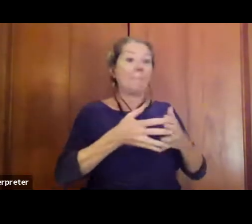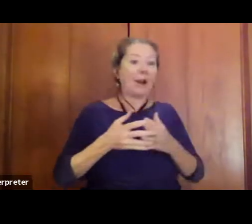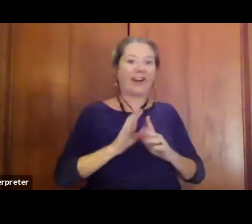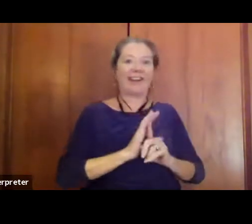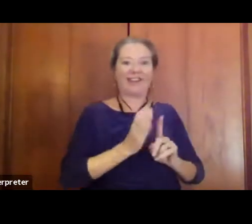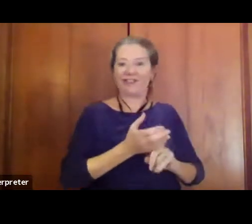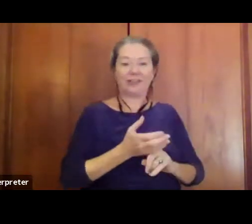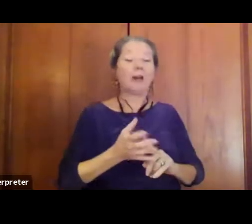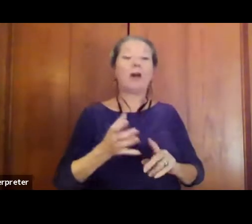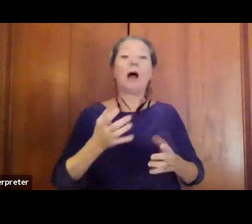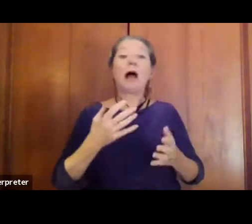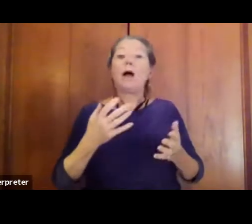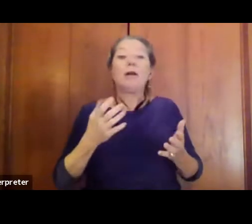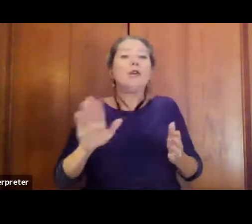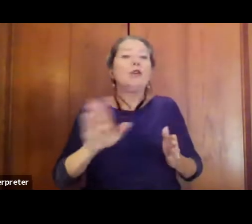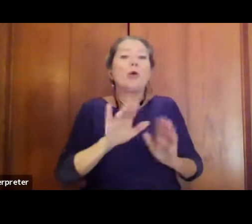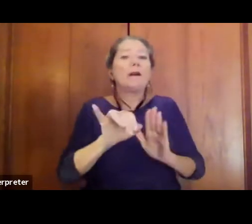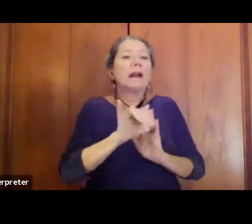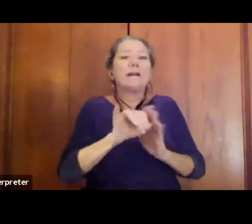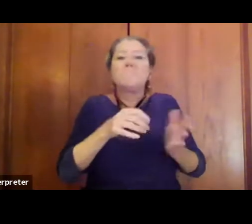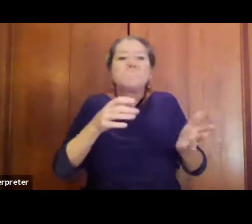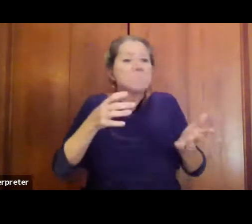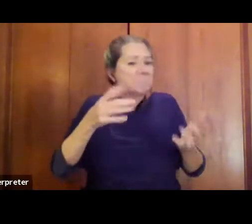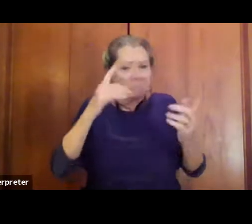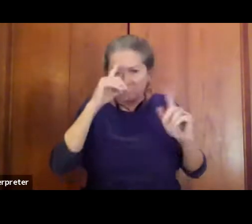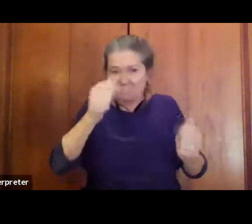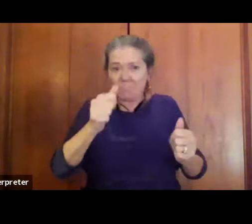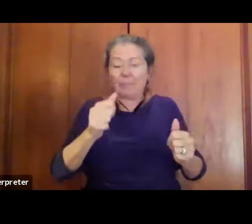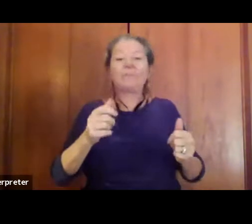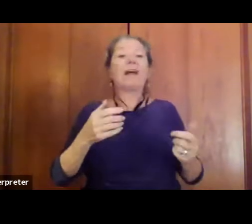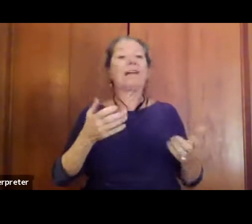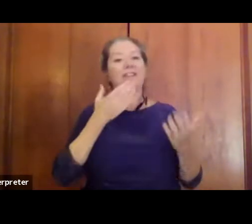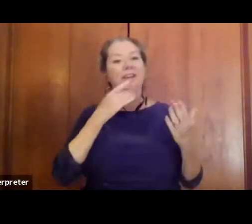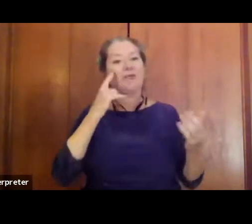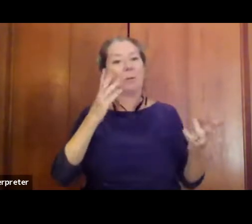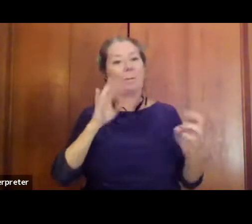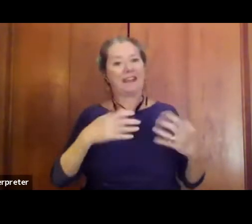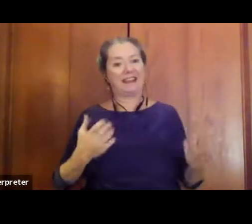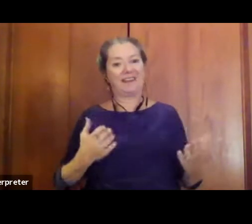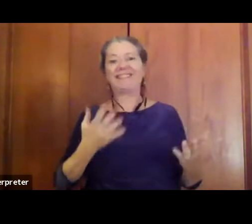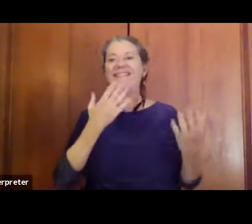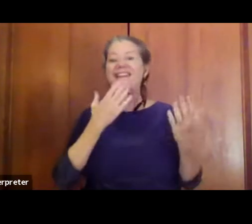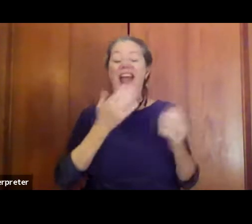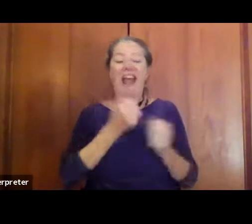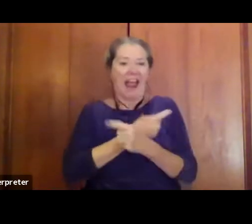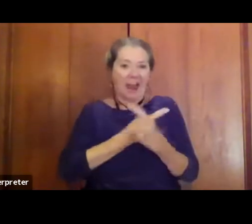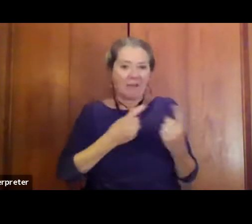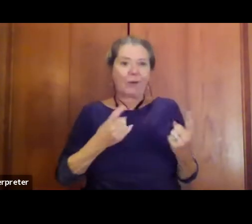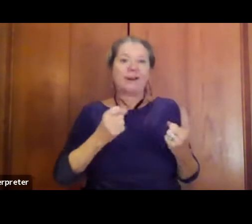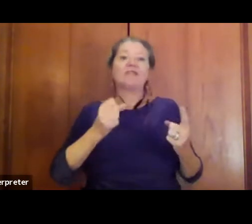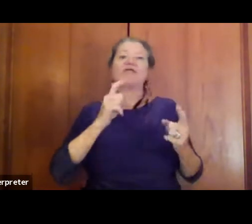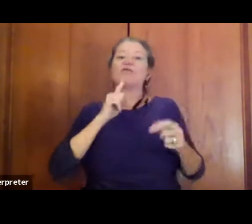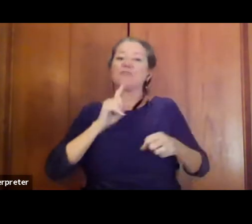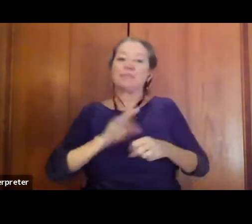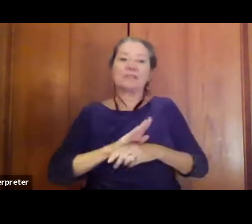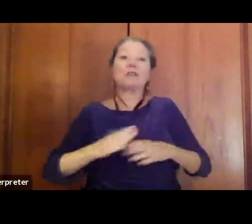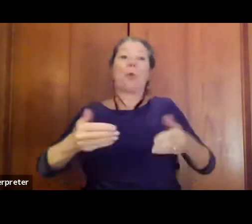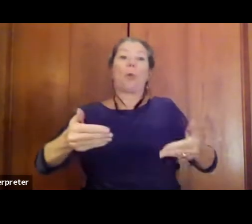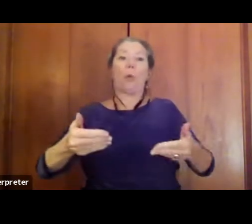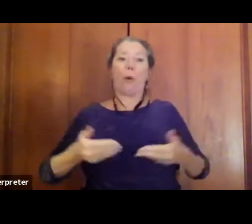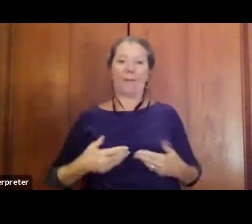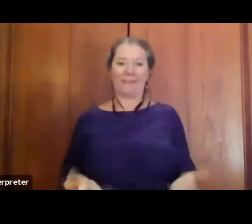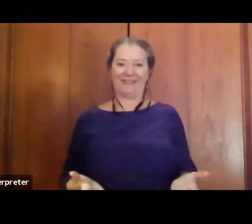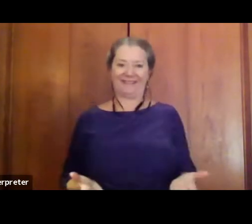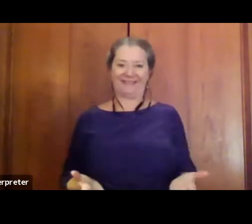and I sincerely appreciate you being here. Así que todos están bienvenidos. Everyone is truly welcome here. I'll set